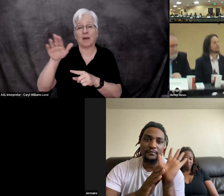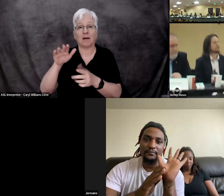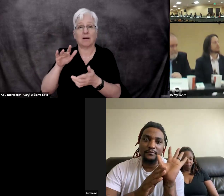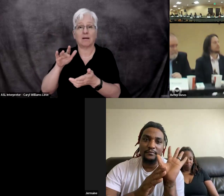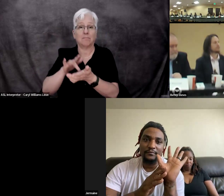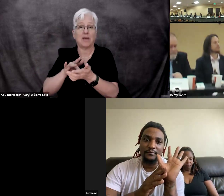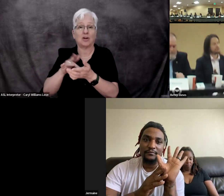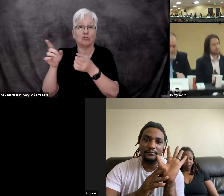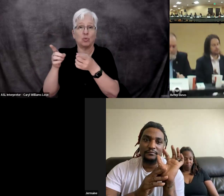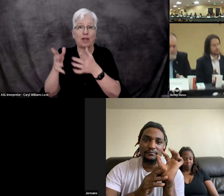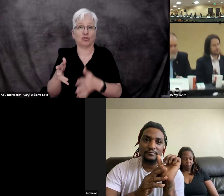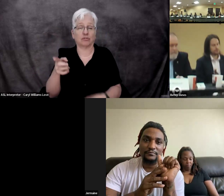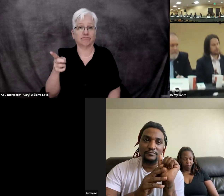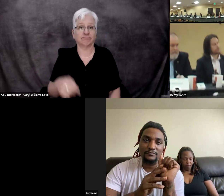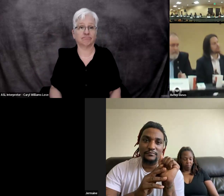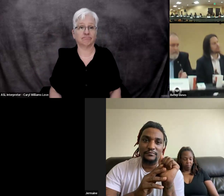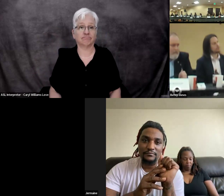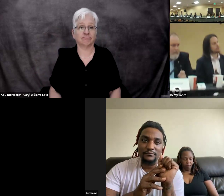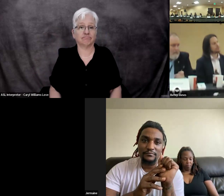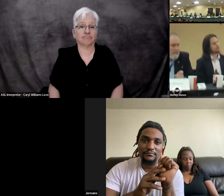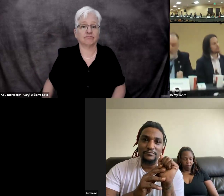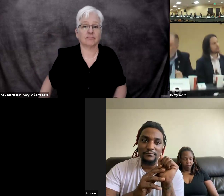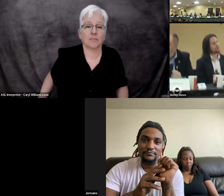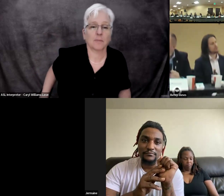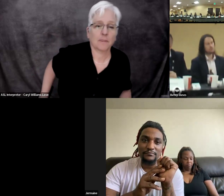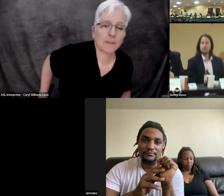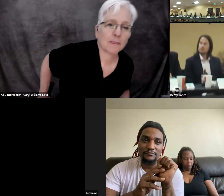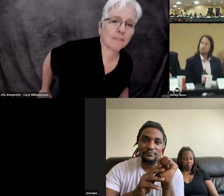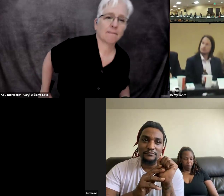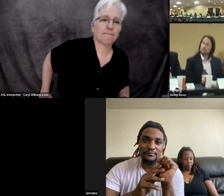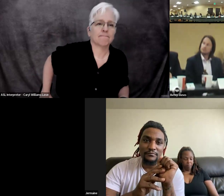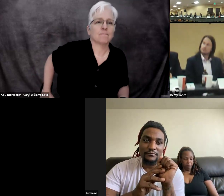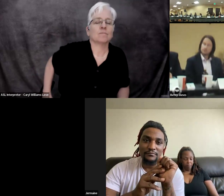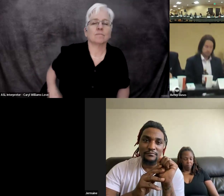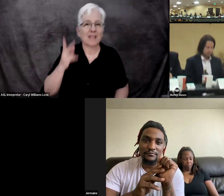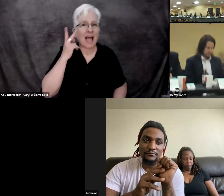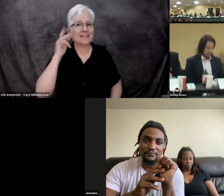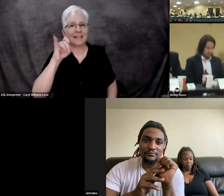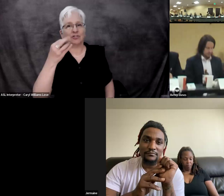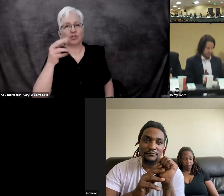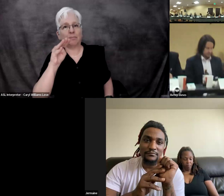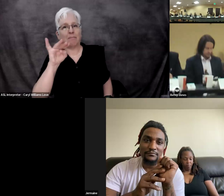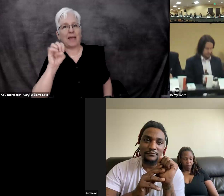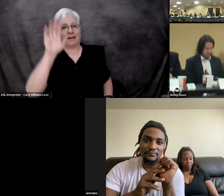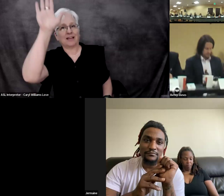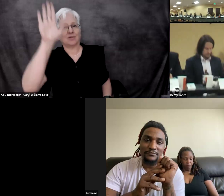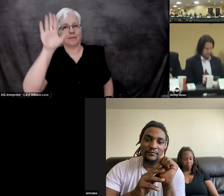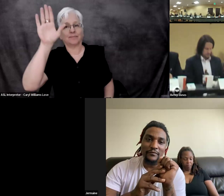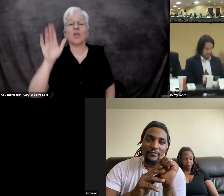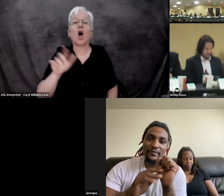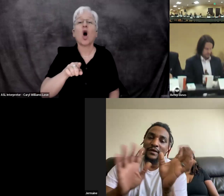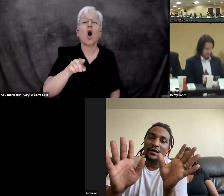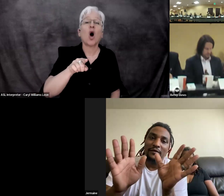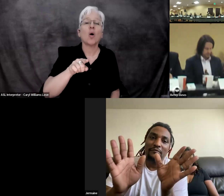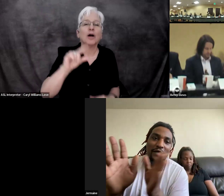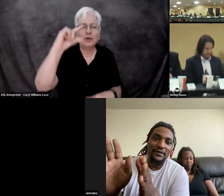Jim, can you, I'll start with you next unless you have a quick. I saw Jermaine like on his hand. Oh, yeah. Hey, good, thanks, Jermaine. You're tiny